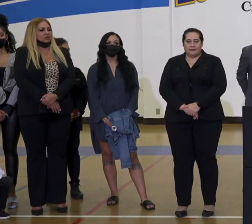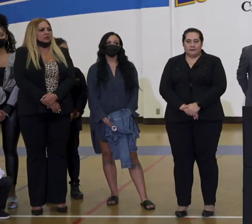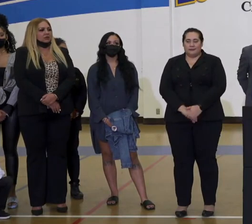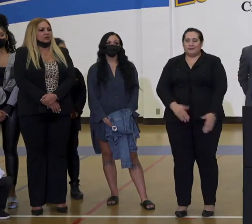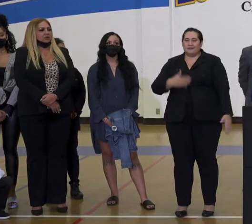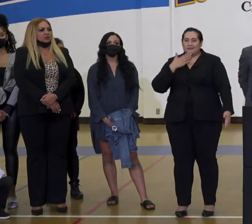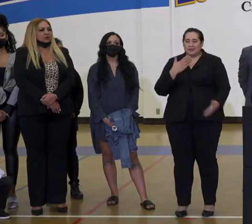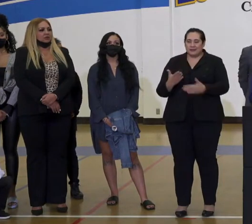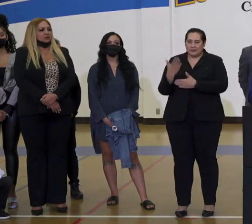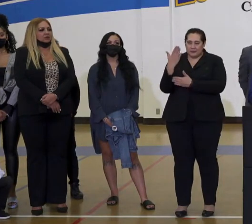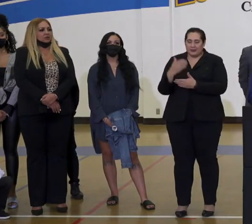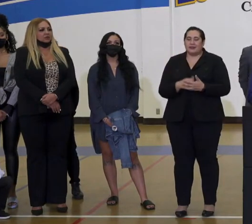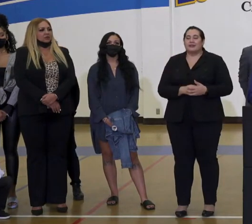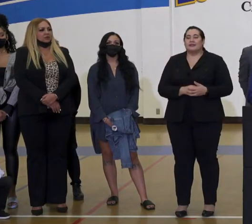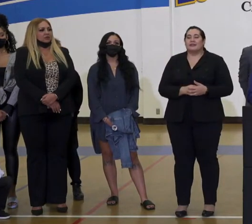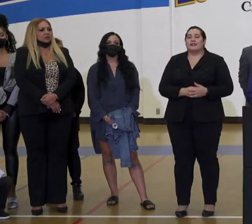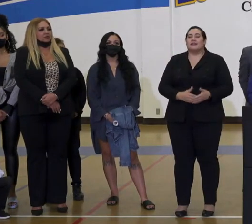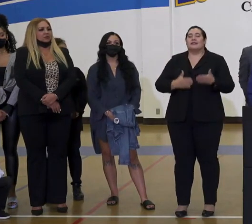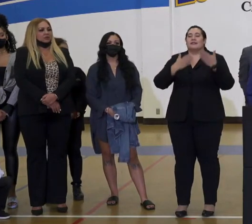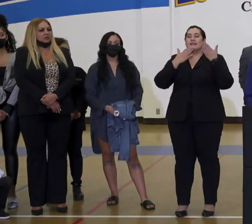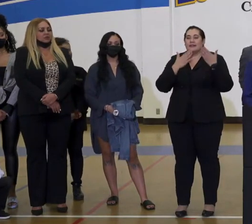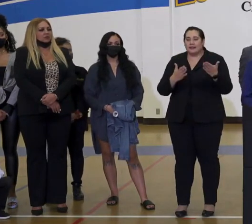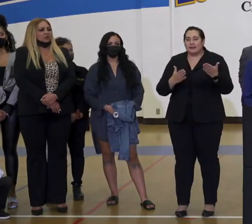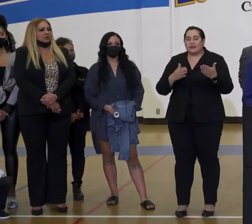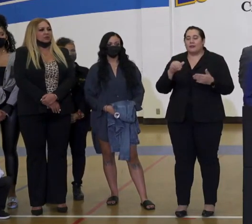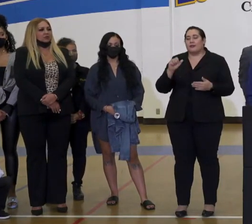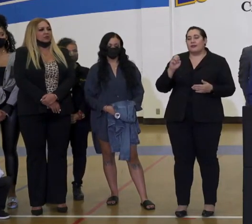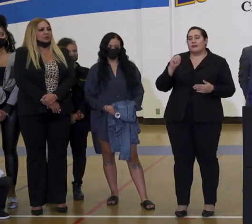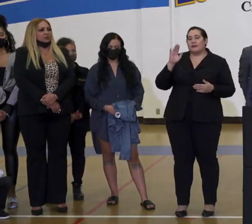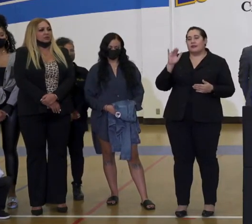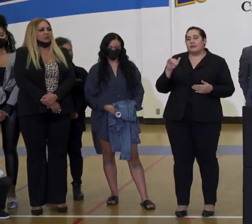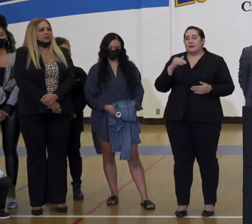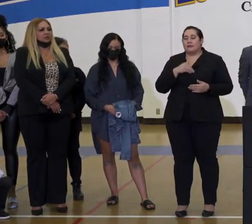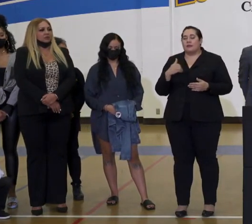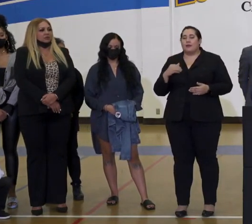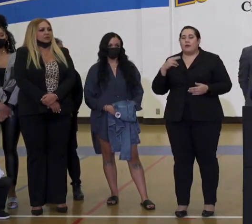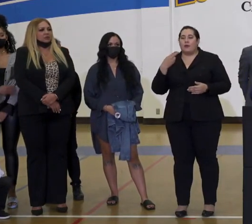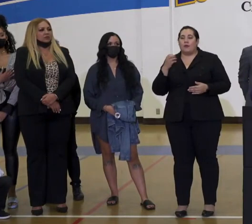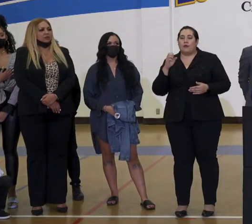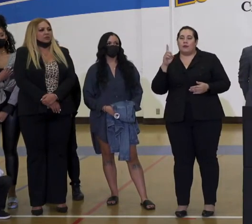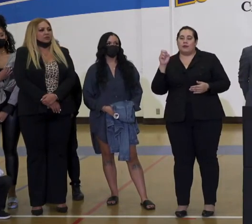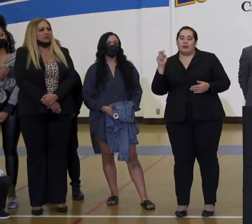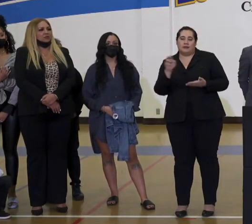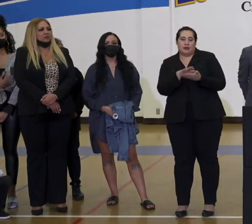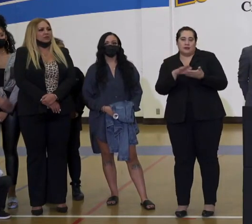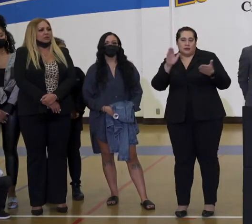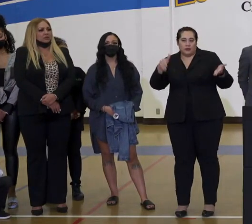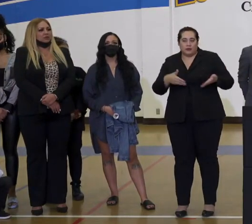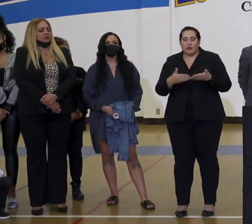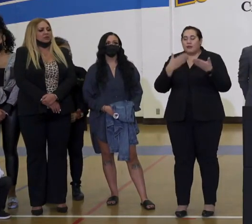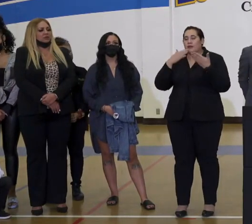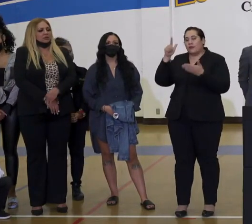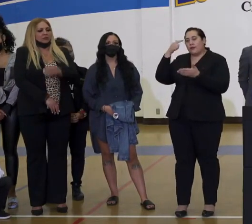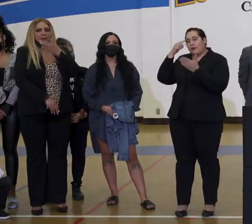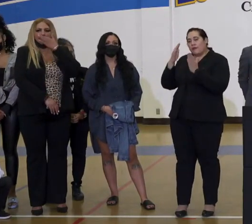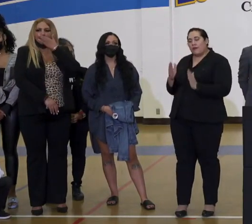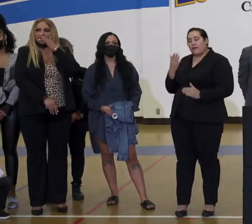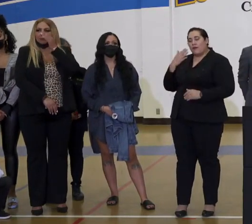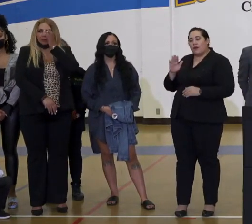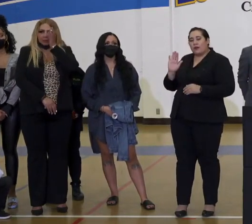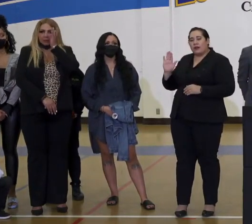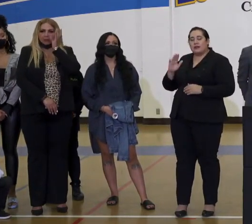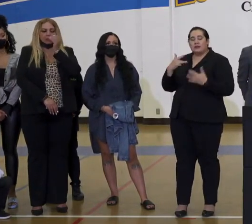Well, good morning, and thank you, Assemblymember Holden, for that very kind introduction. Thank you to the Governor for